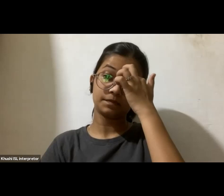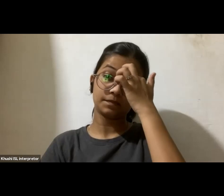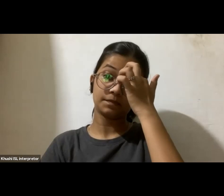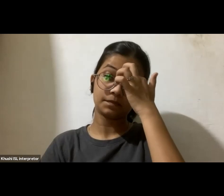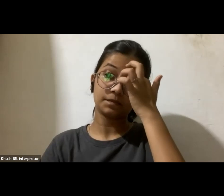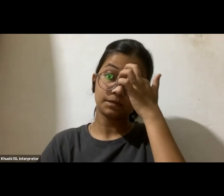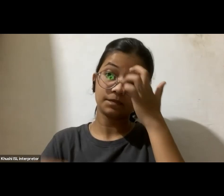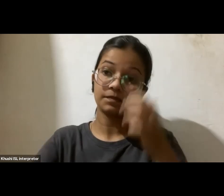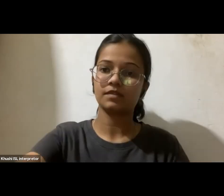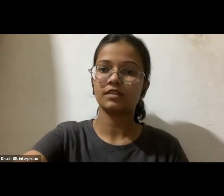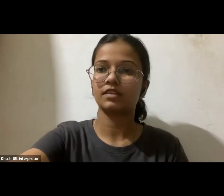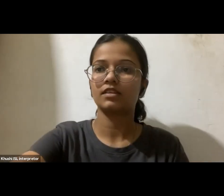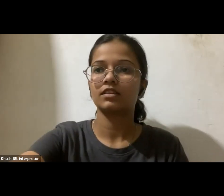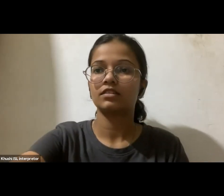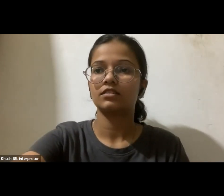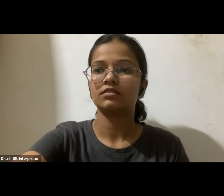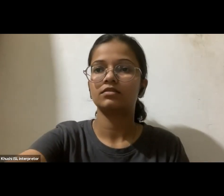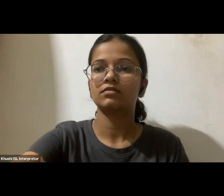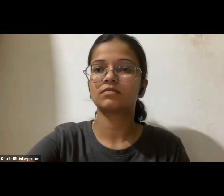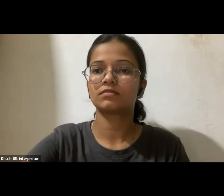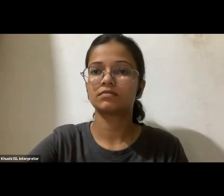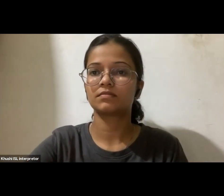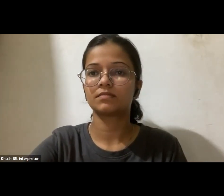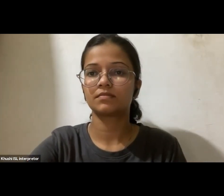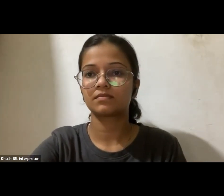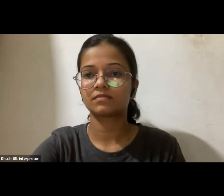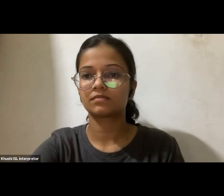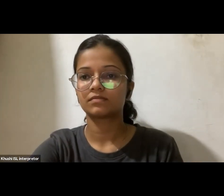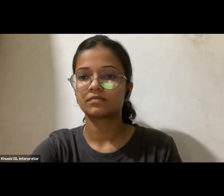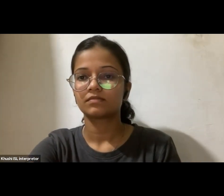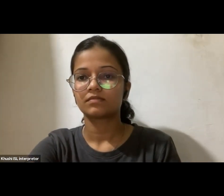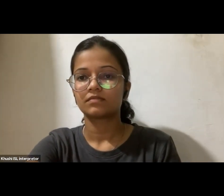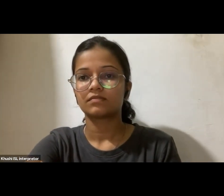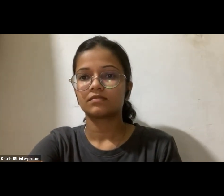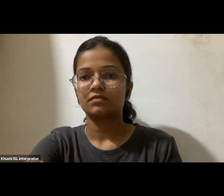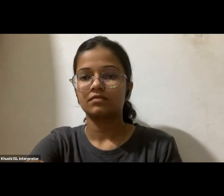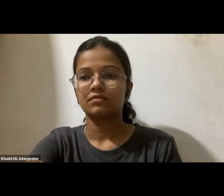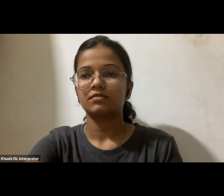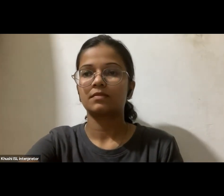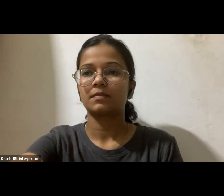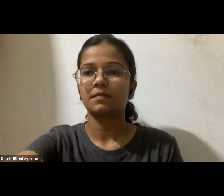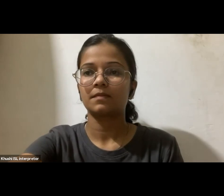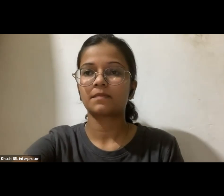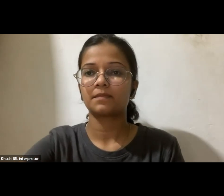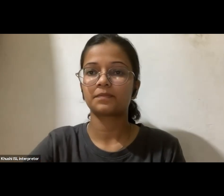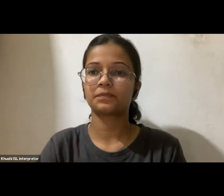Hope that answered your question.